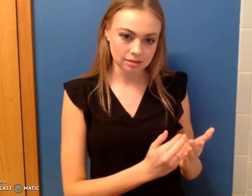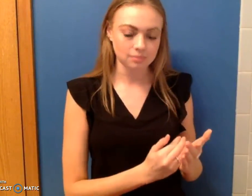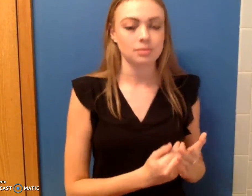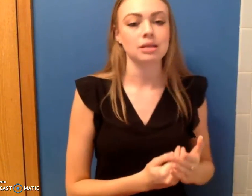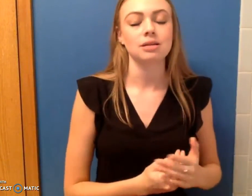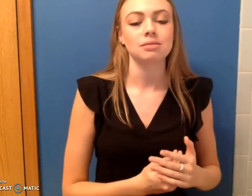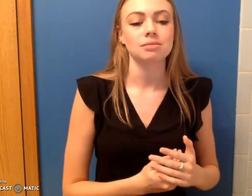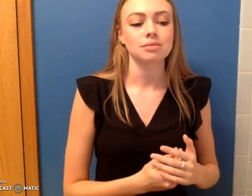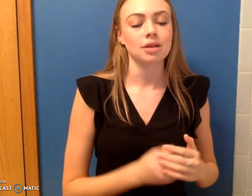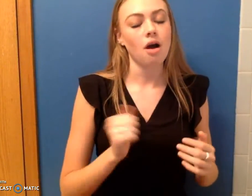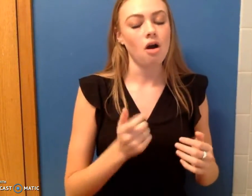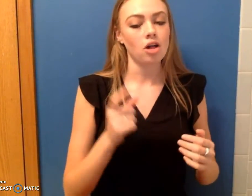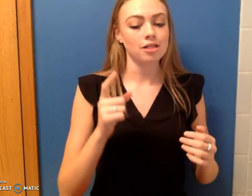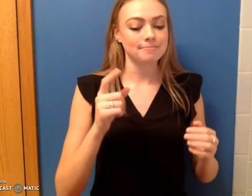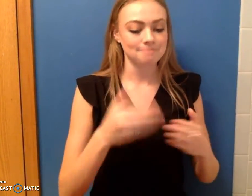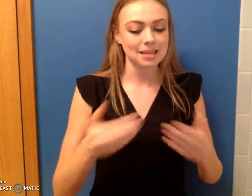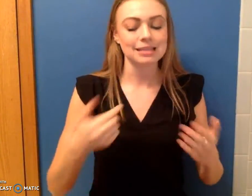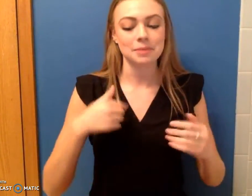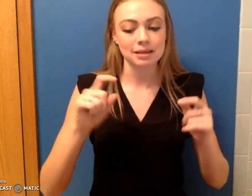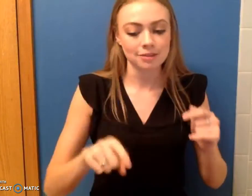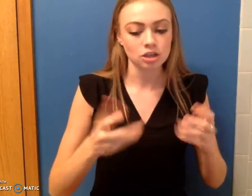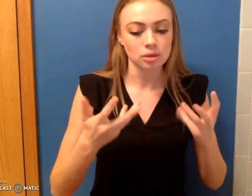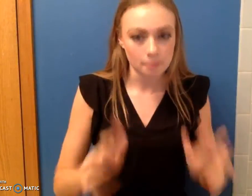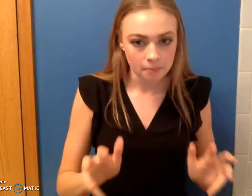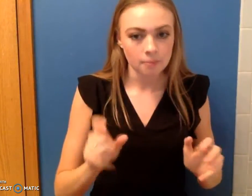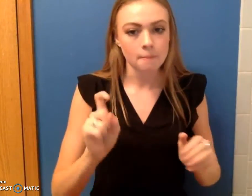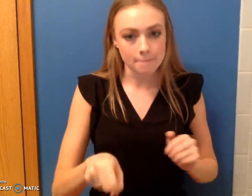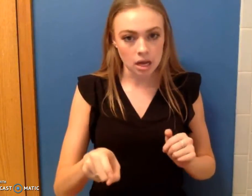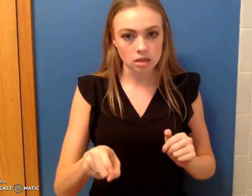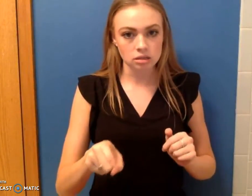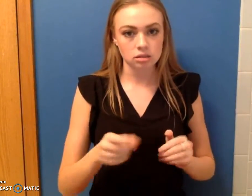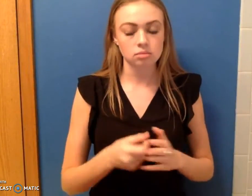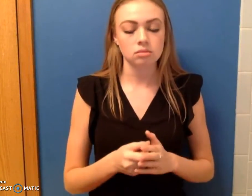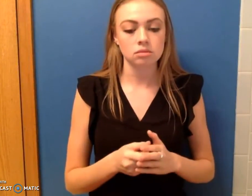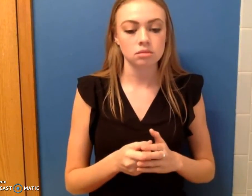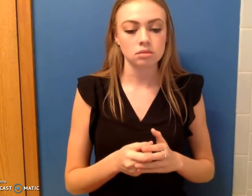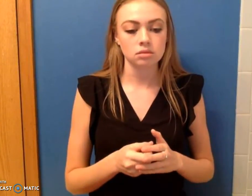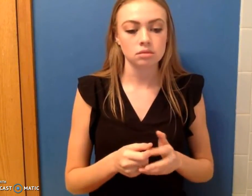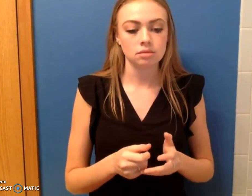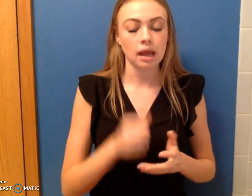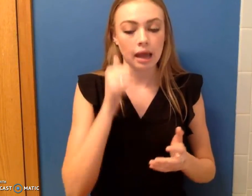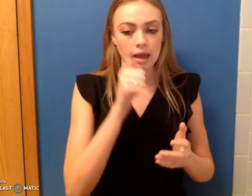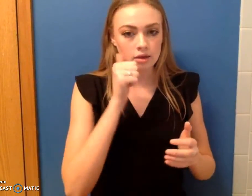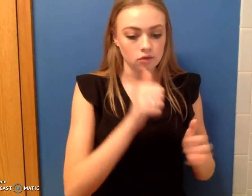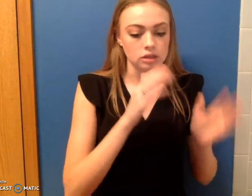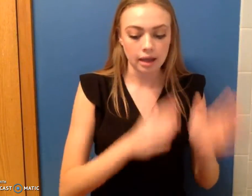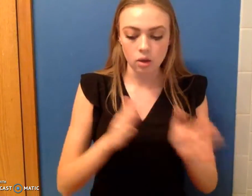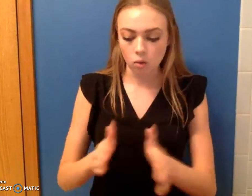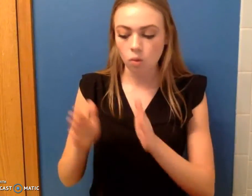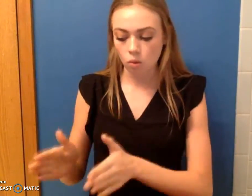the things that I have to do every day in order. And then when I'm done doing the first